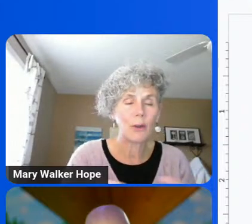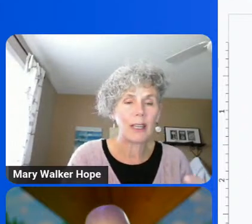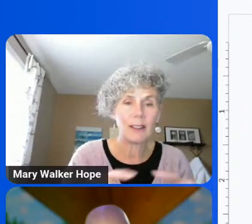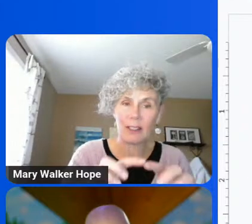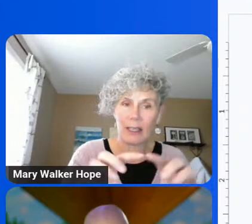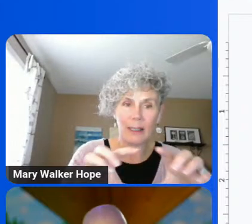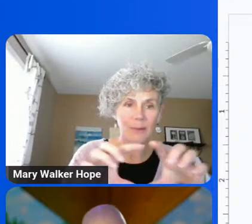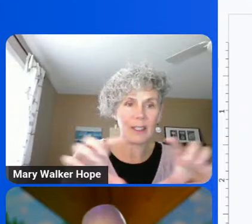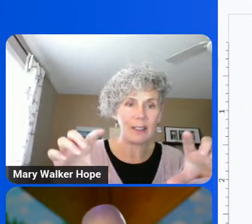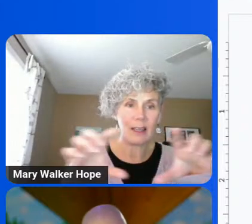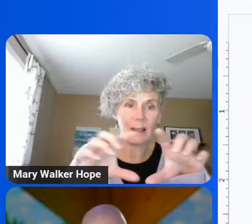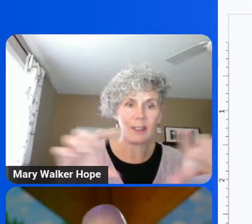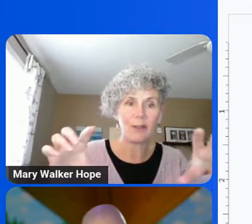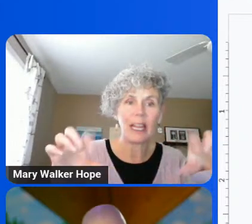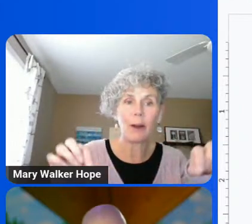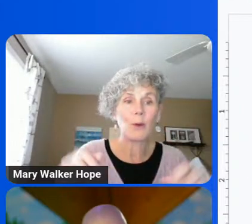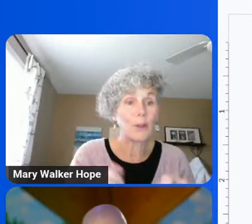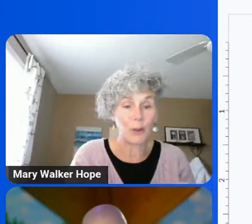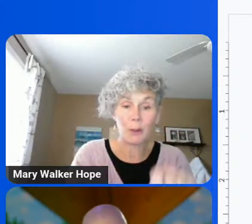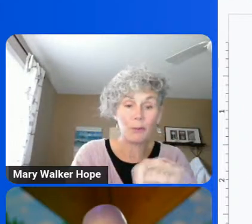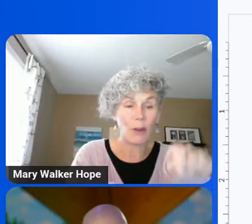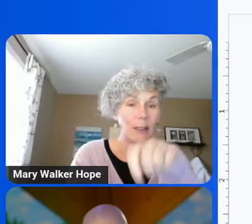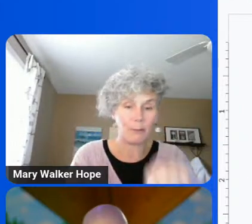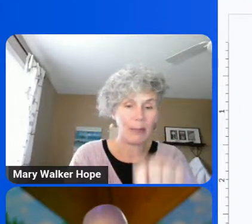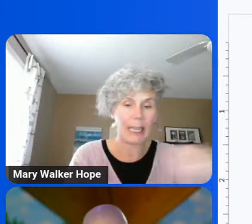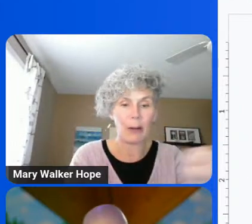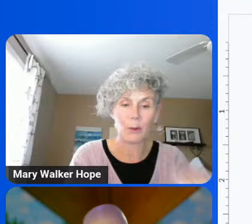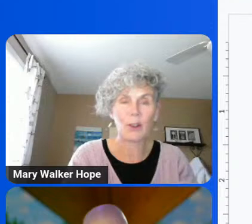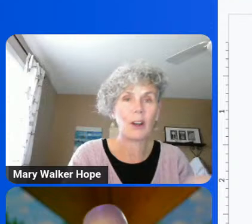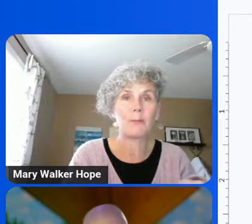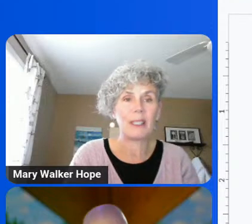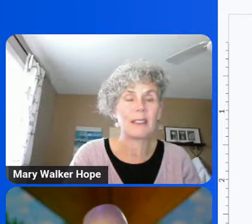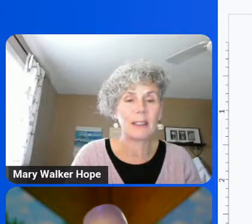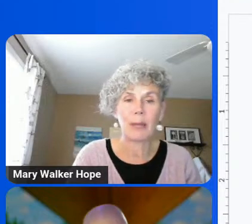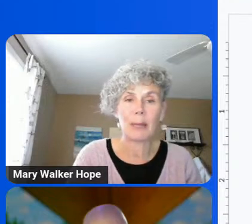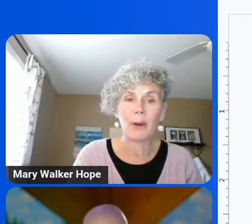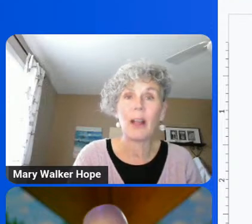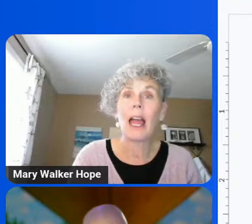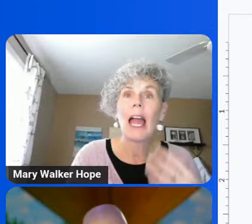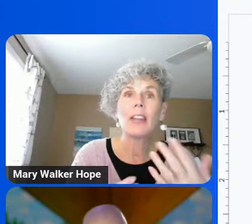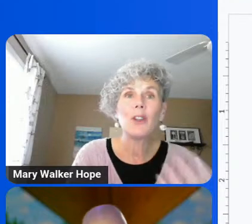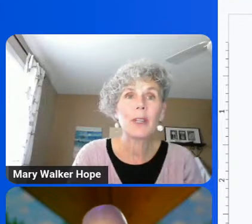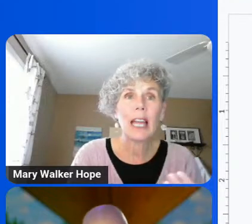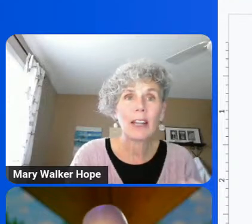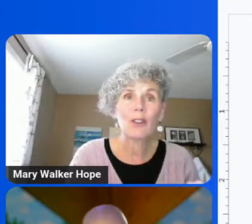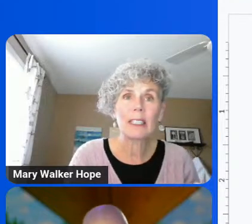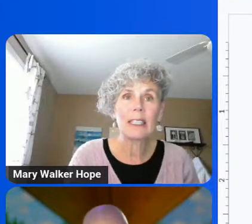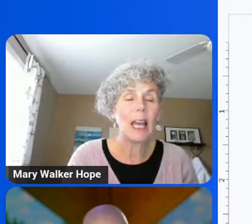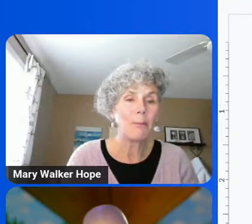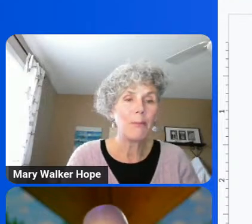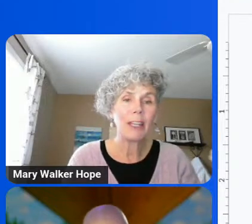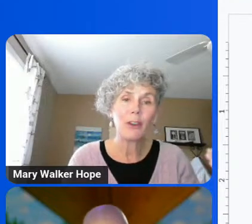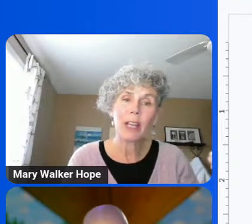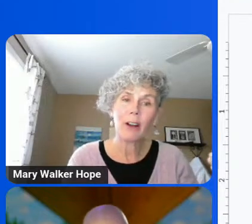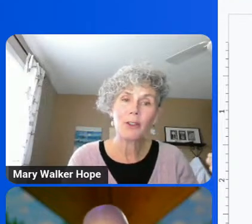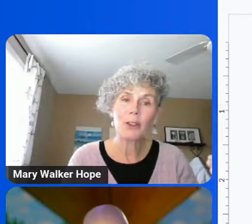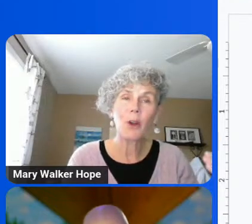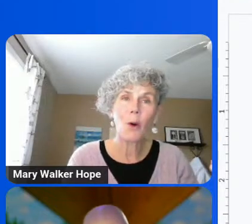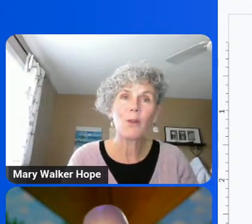create the different arrows, or you can make arrows on pieces of paper, and you can actually make your character go from